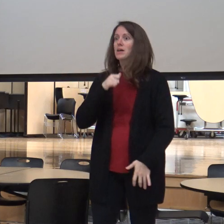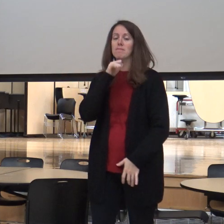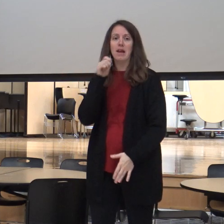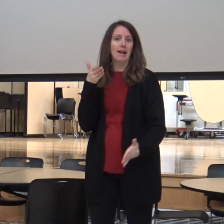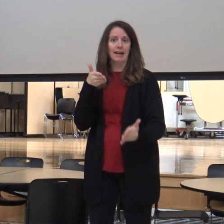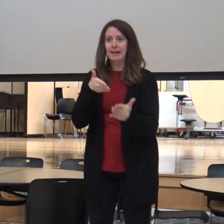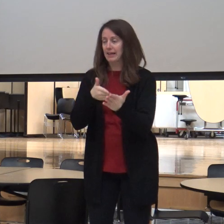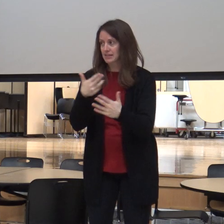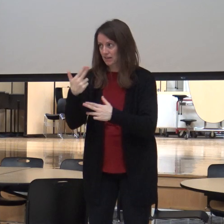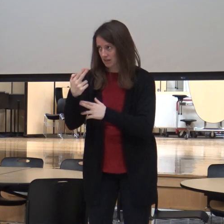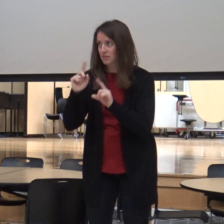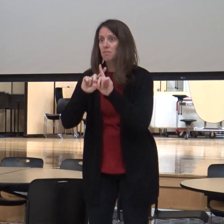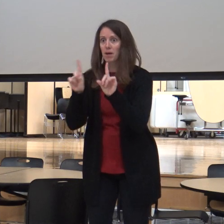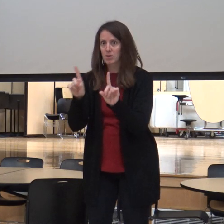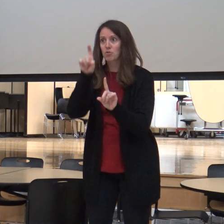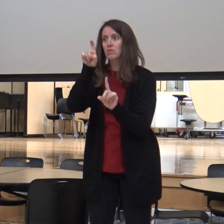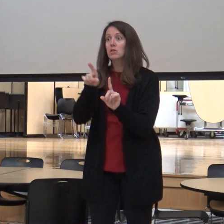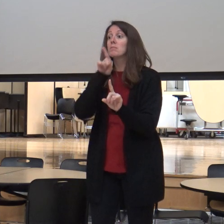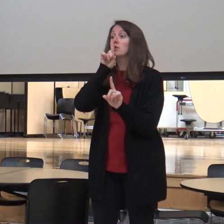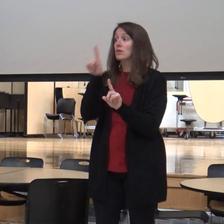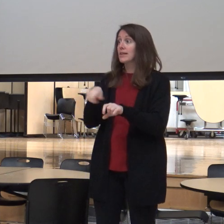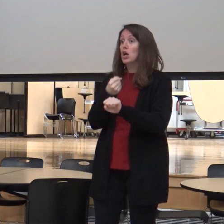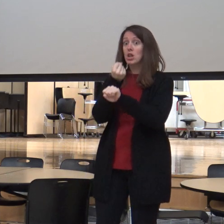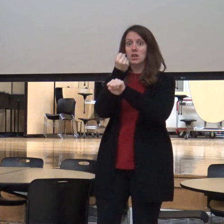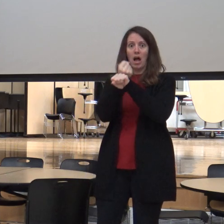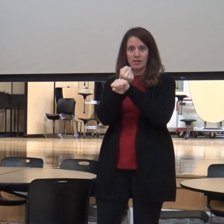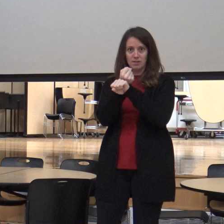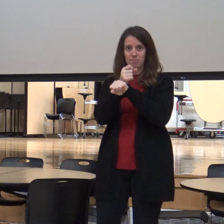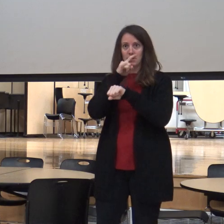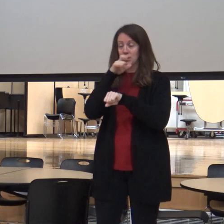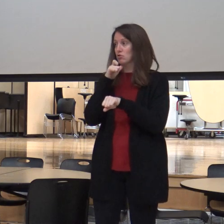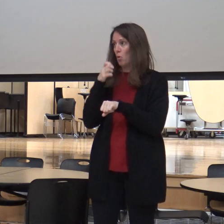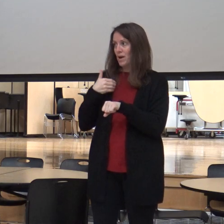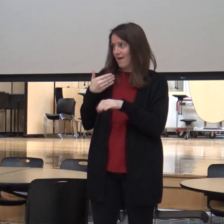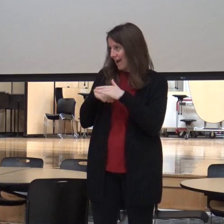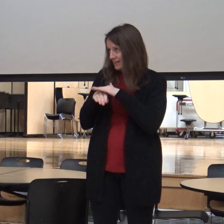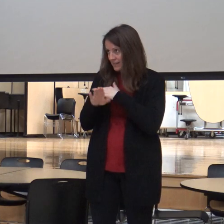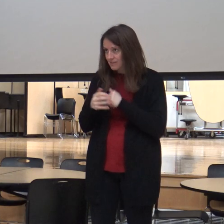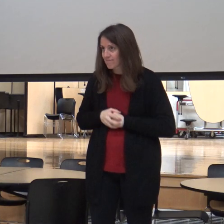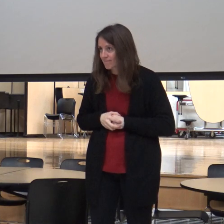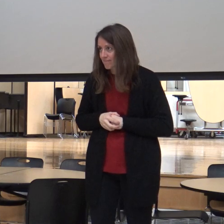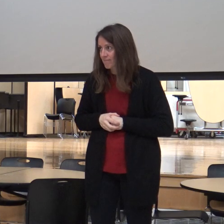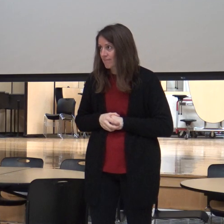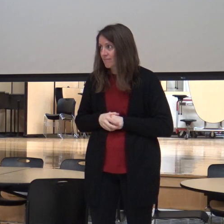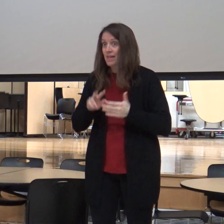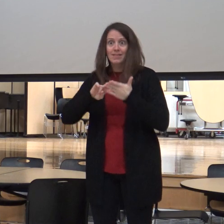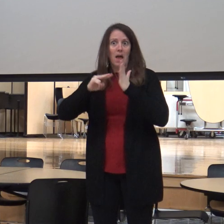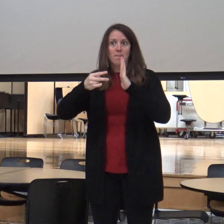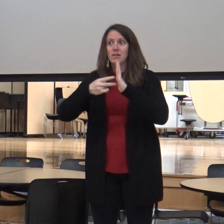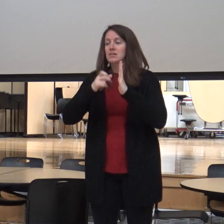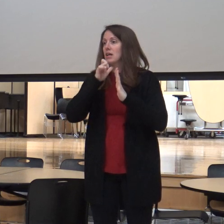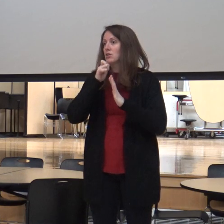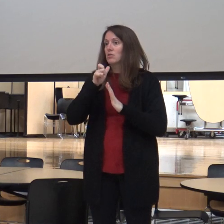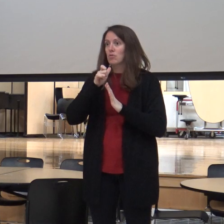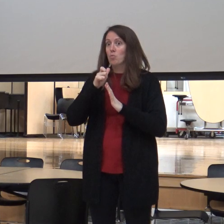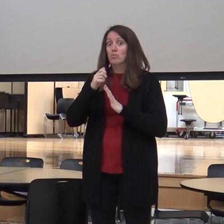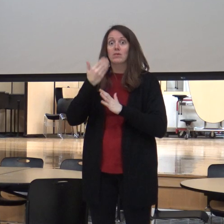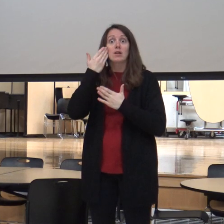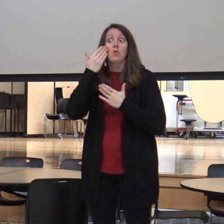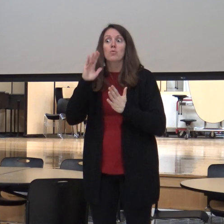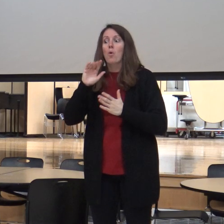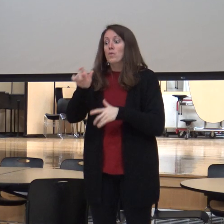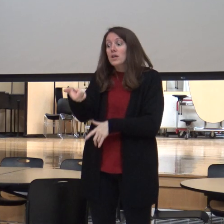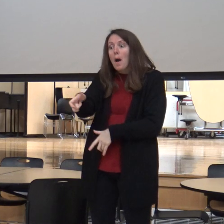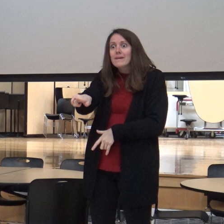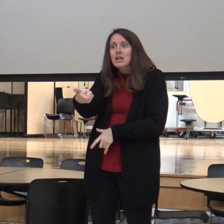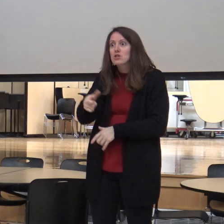are locked up and accessible to kids. Okay? Means they should not have a combination to a safe, they